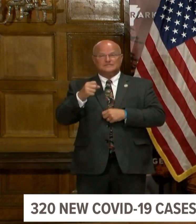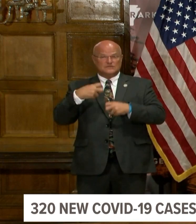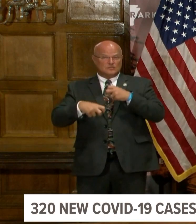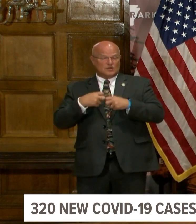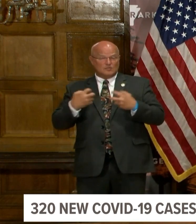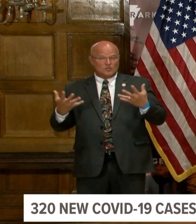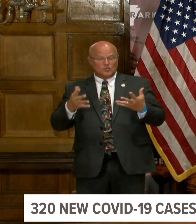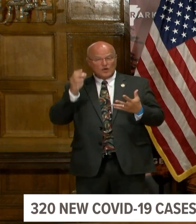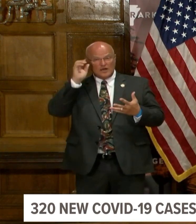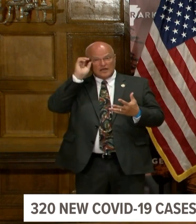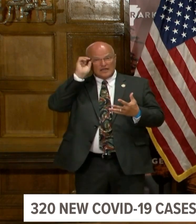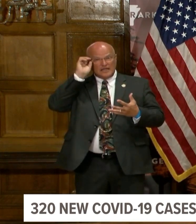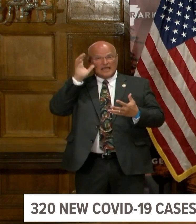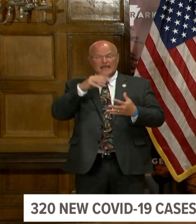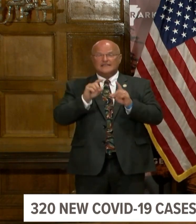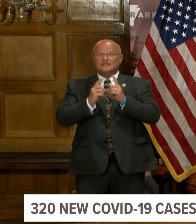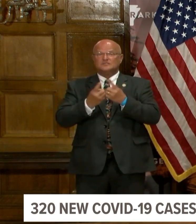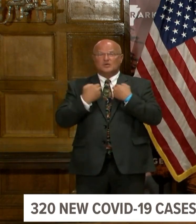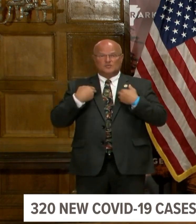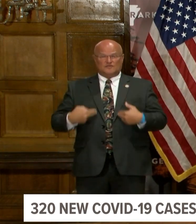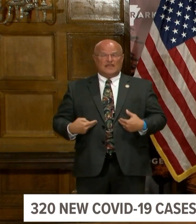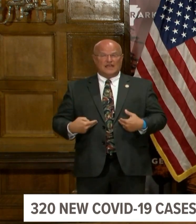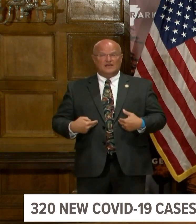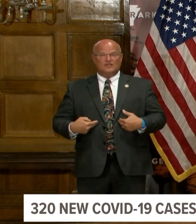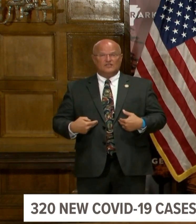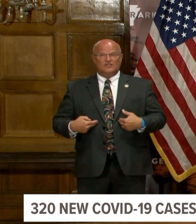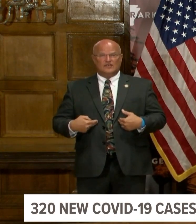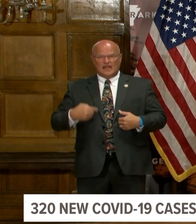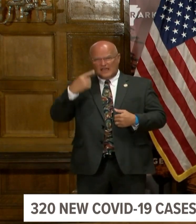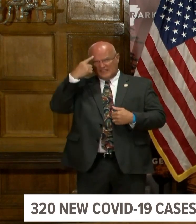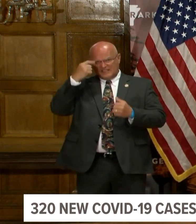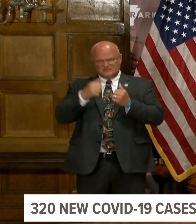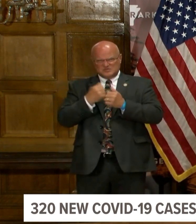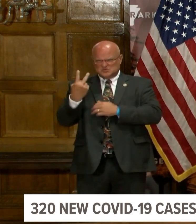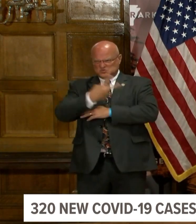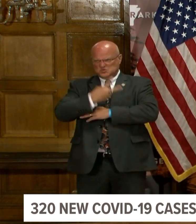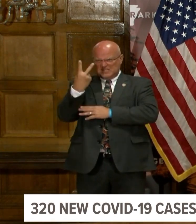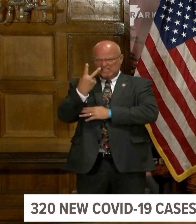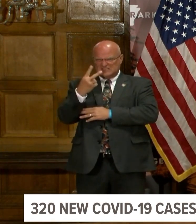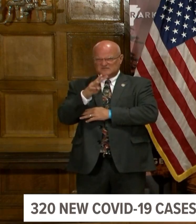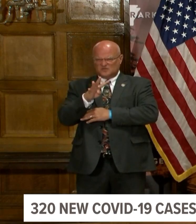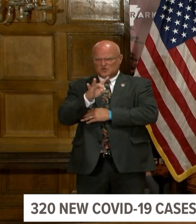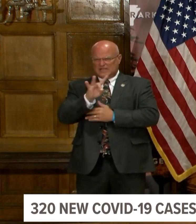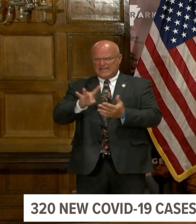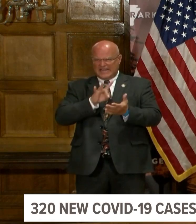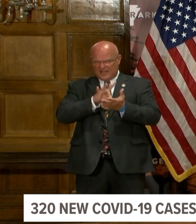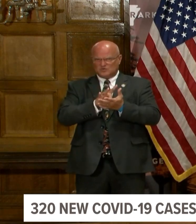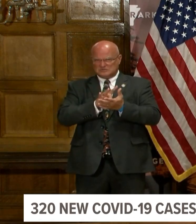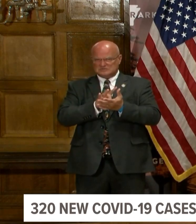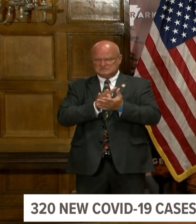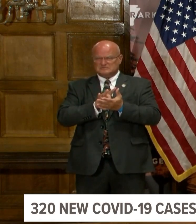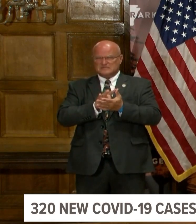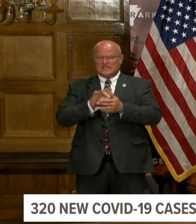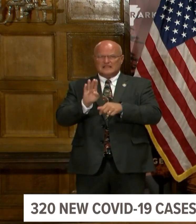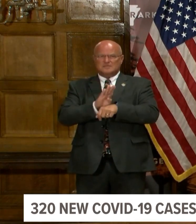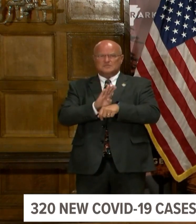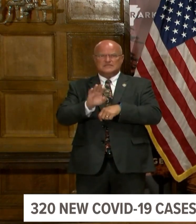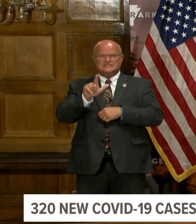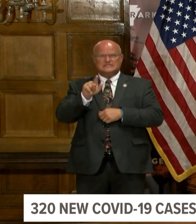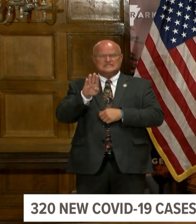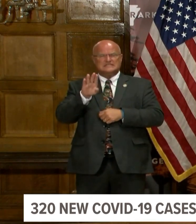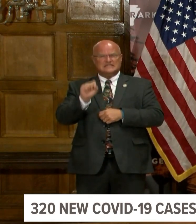problem, and the Department of Health, I believe that's within 2 days, 48 hours, and the commercial